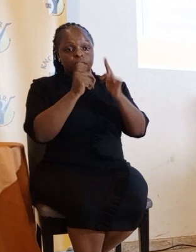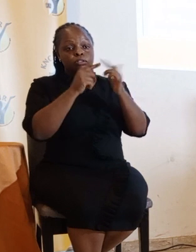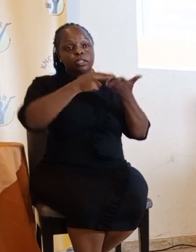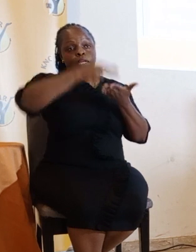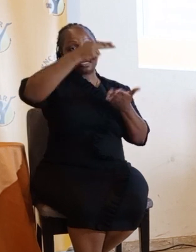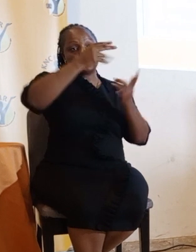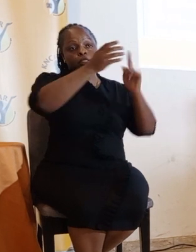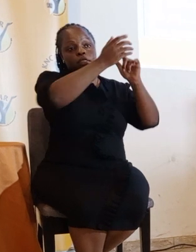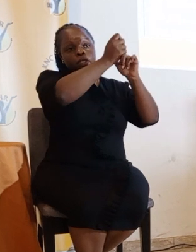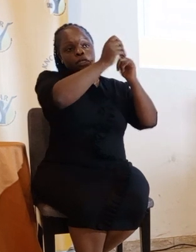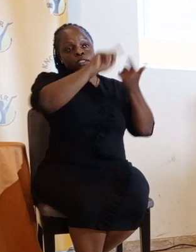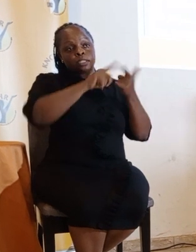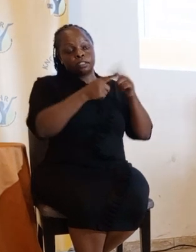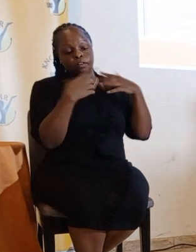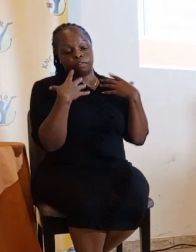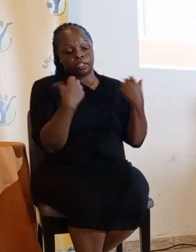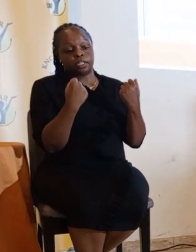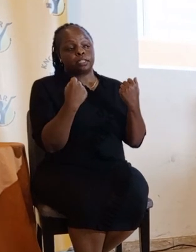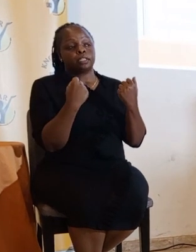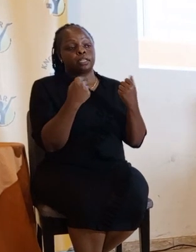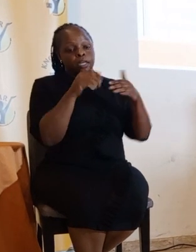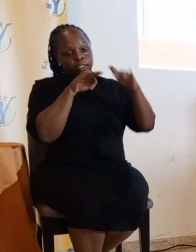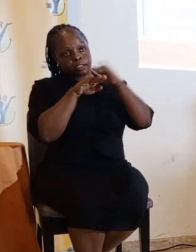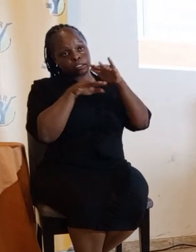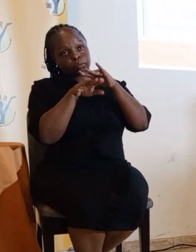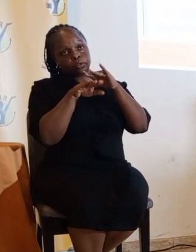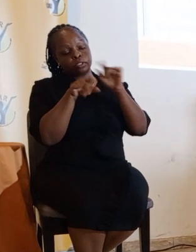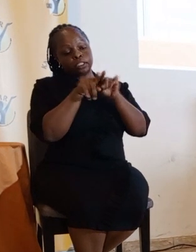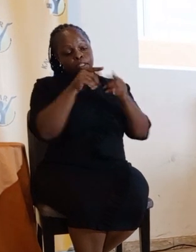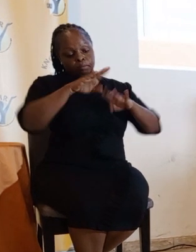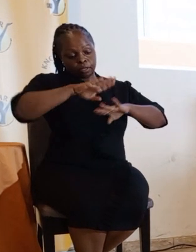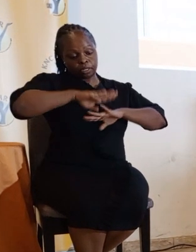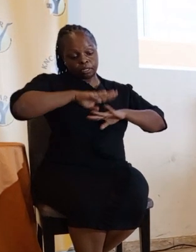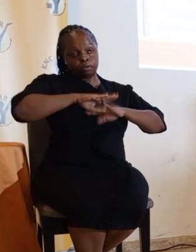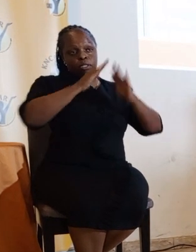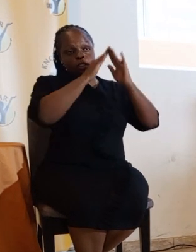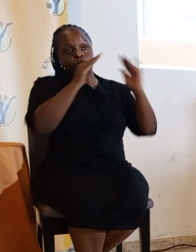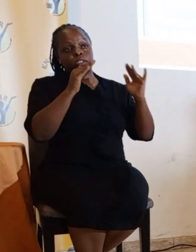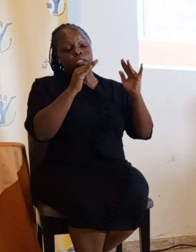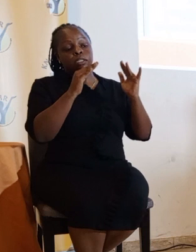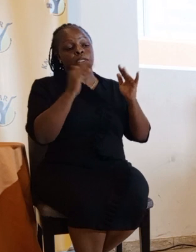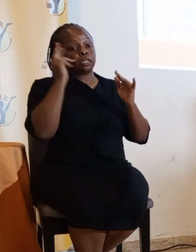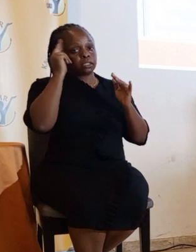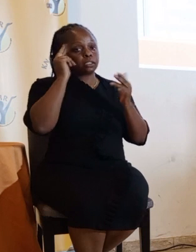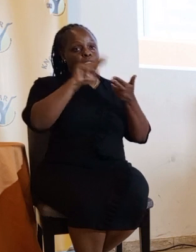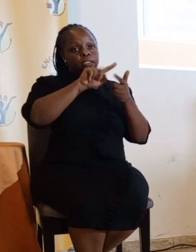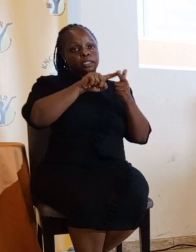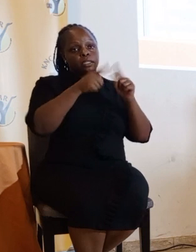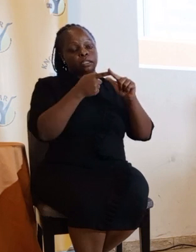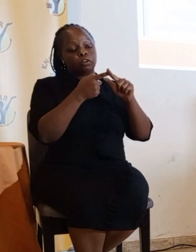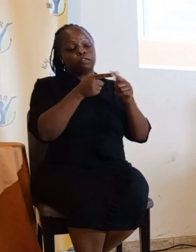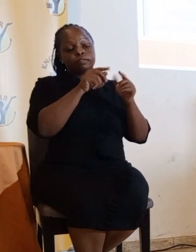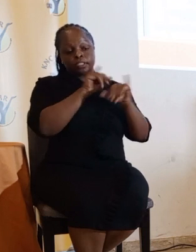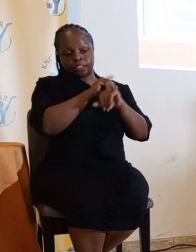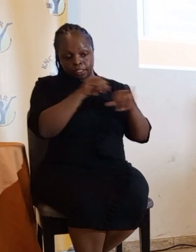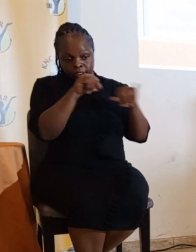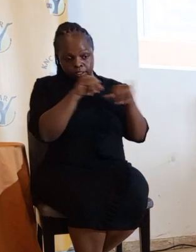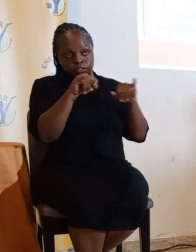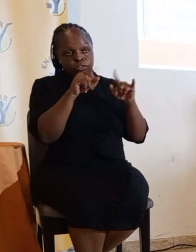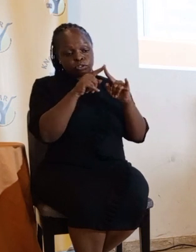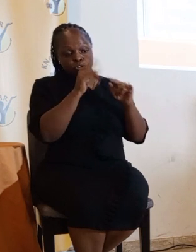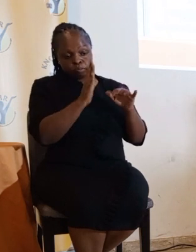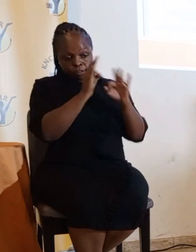highest attainable standard of health, accessible and adequate housing, reasonable standards of sanitation,